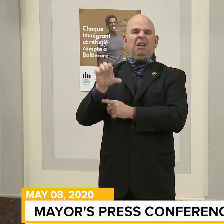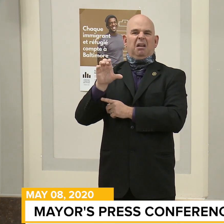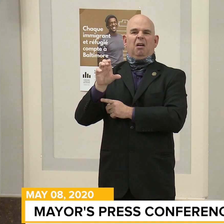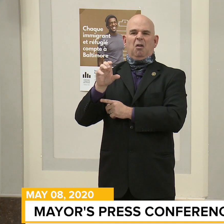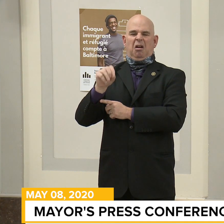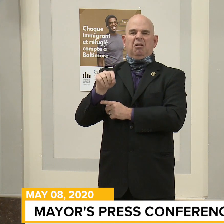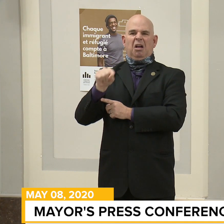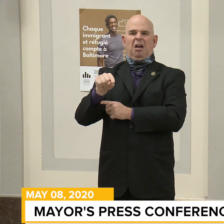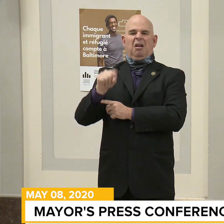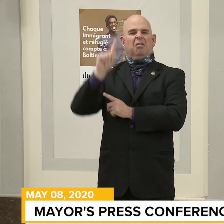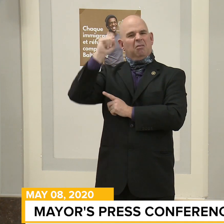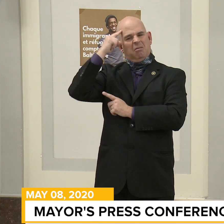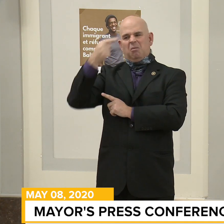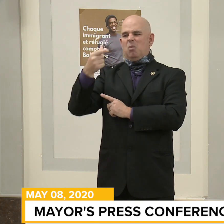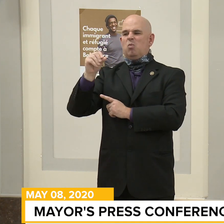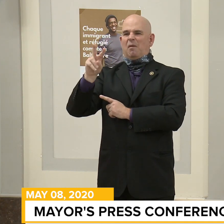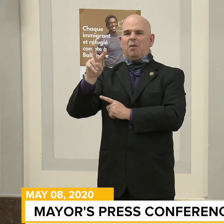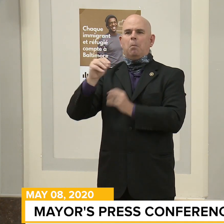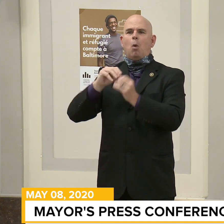cityservice.baltimorecity.gov/BH2O or